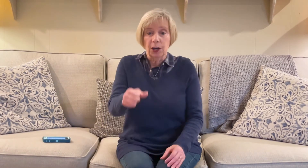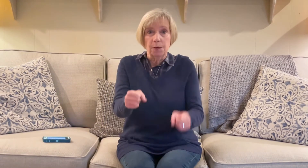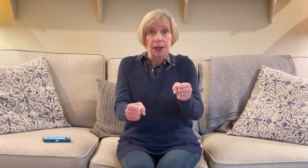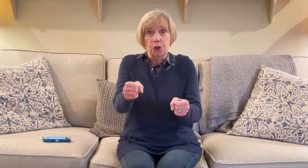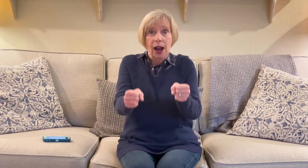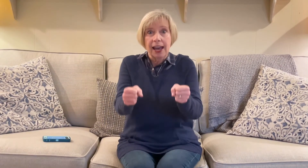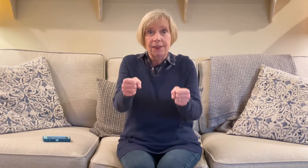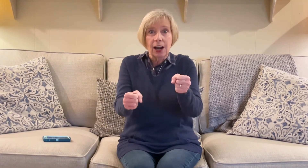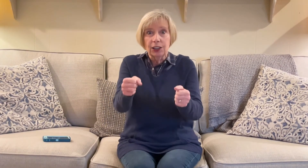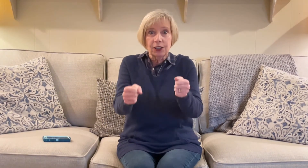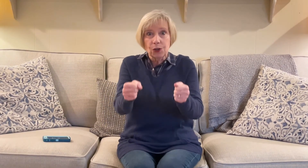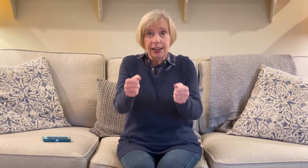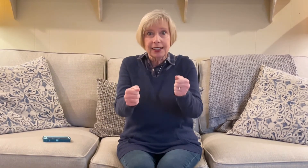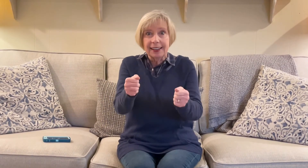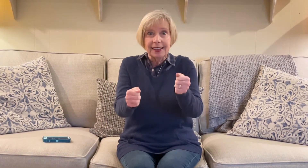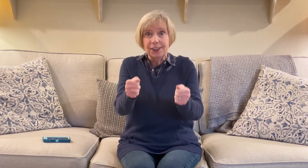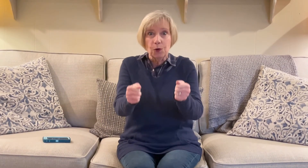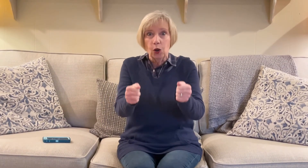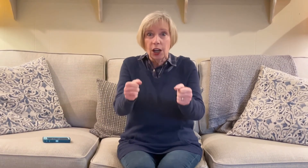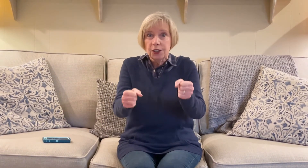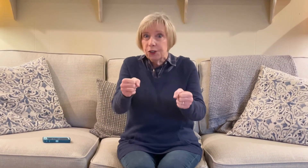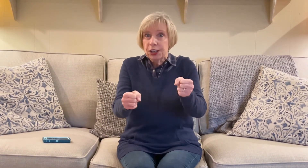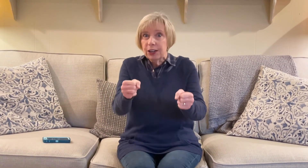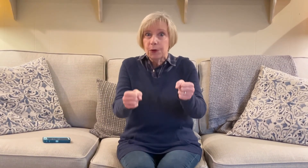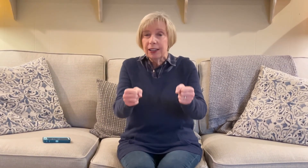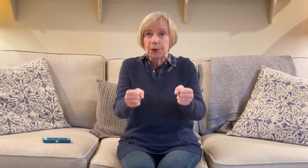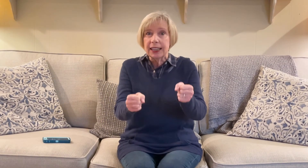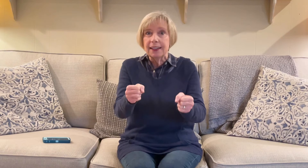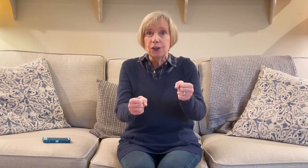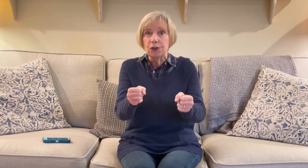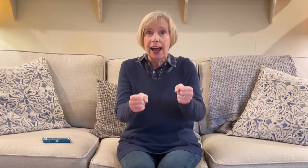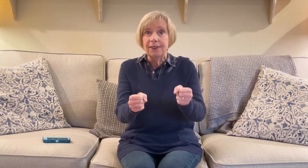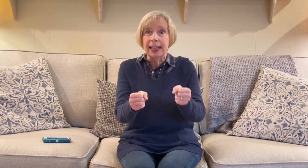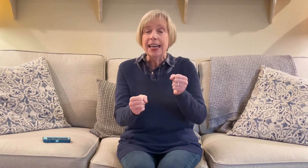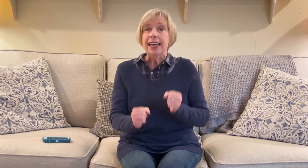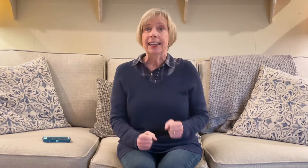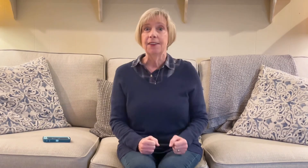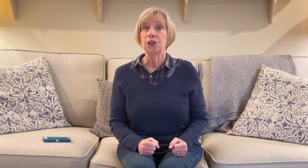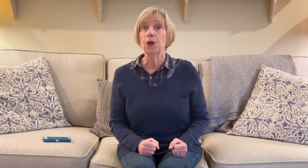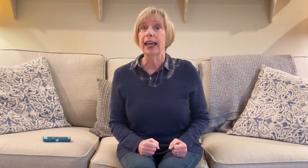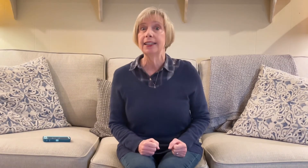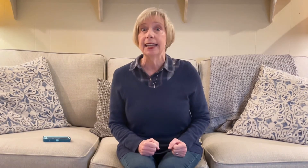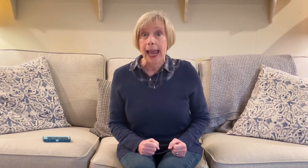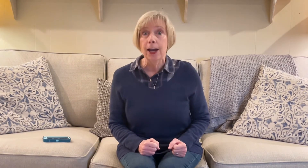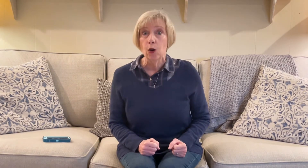going to be driving our little trucks like this. You hold onto your steering wheel and pretend that you're driving. Now, this truck has an air